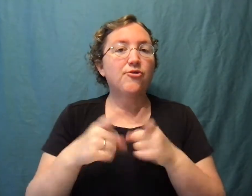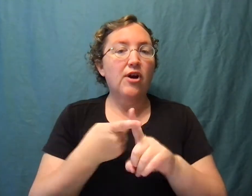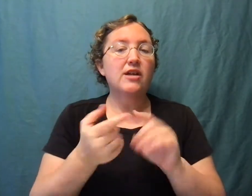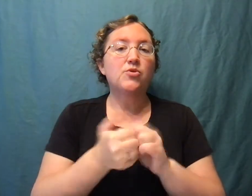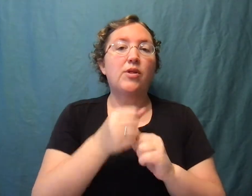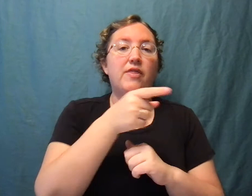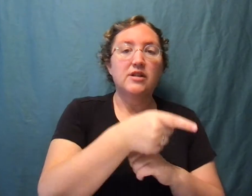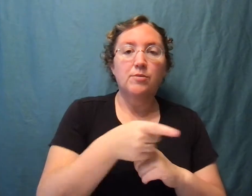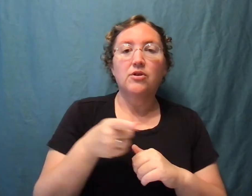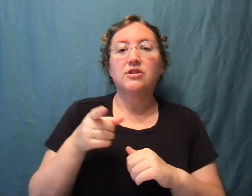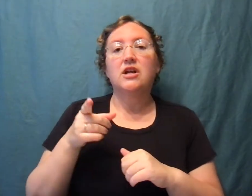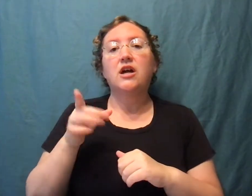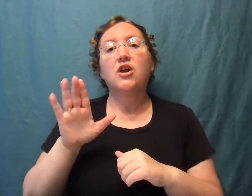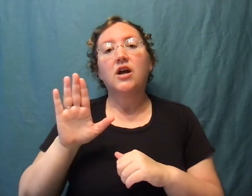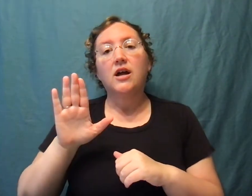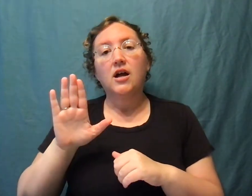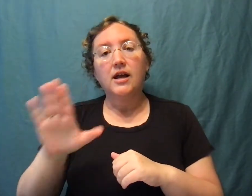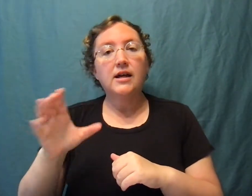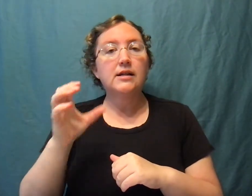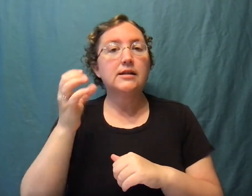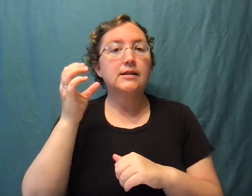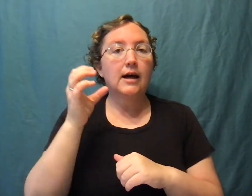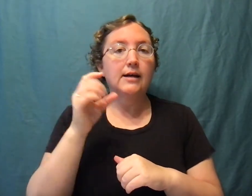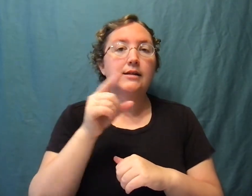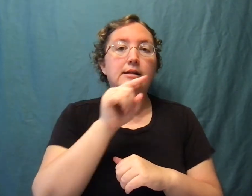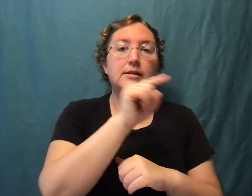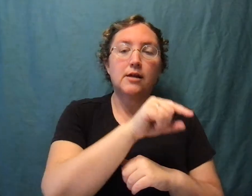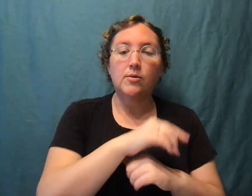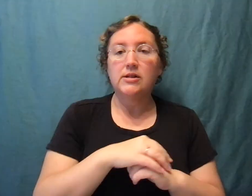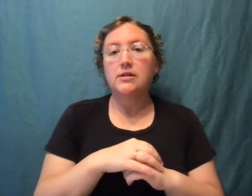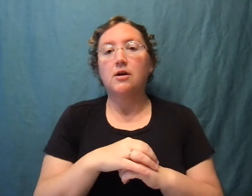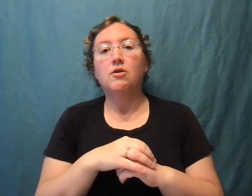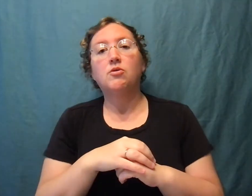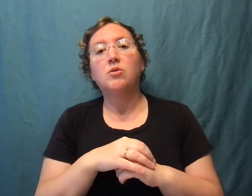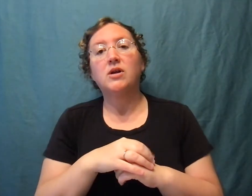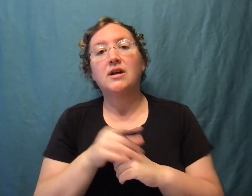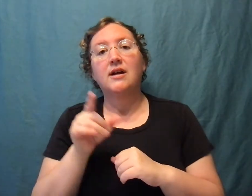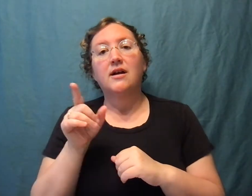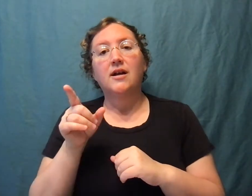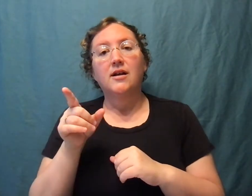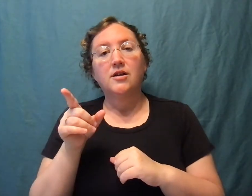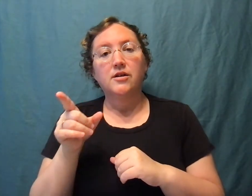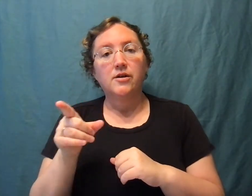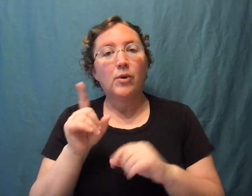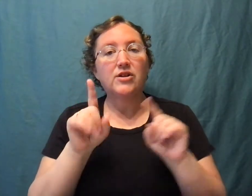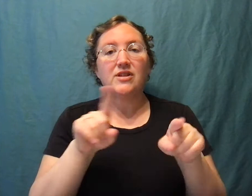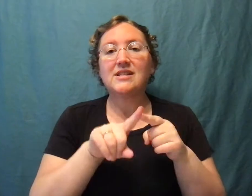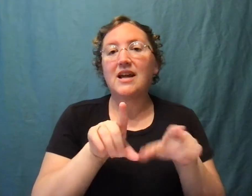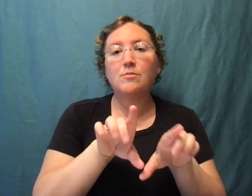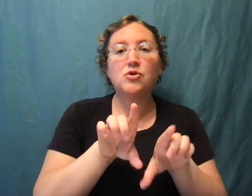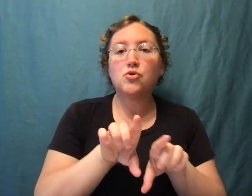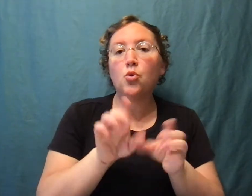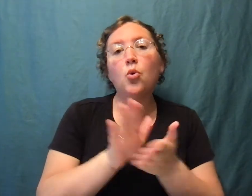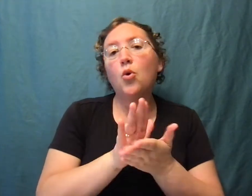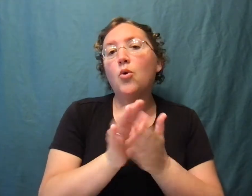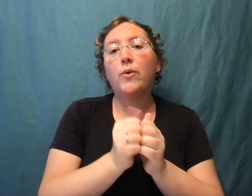friends with this person. His cousin is so-and-so. Went to the same school with